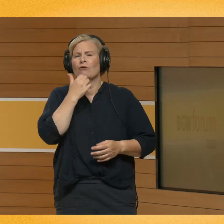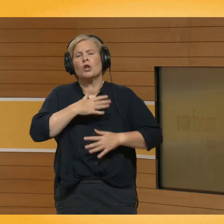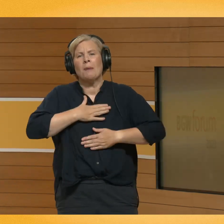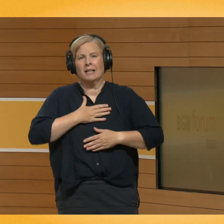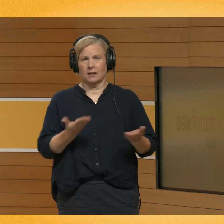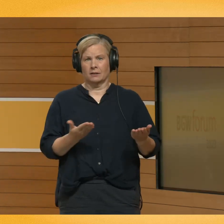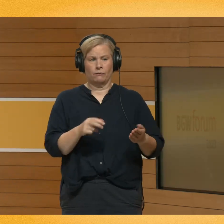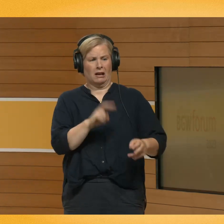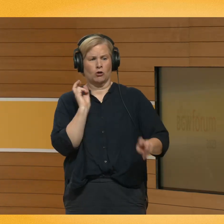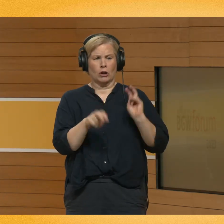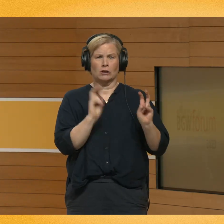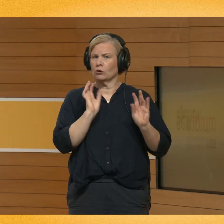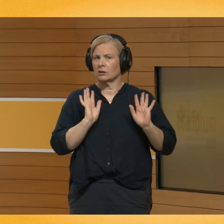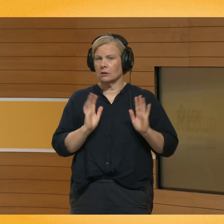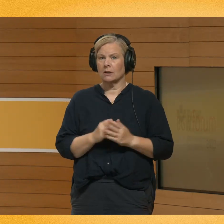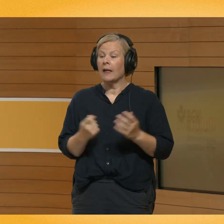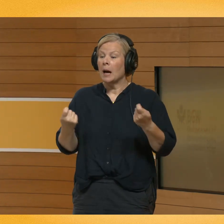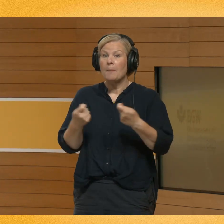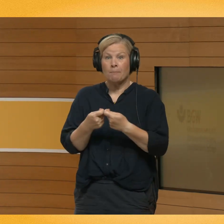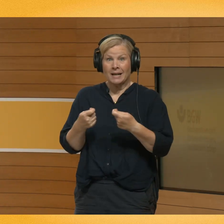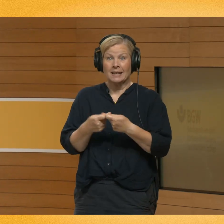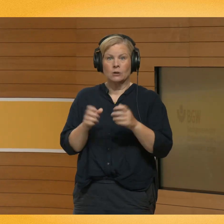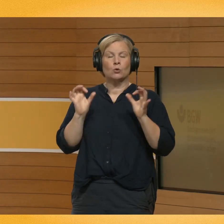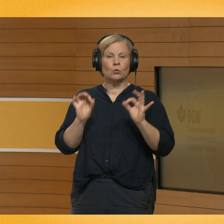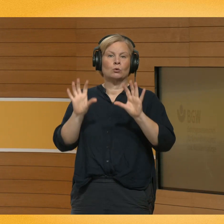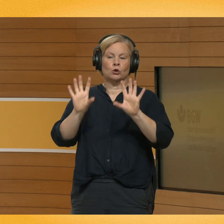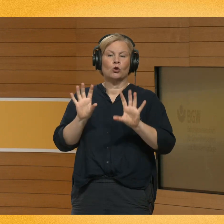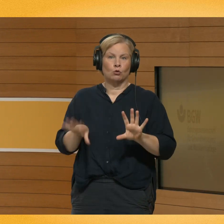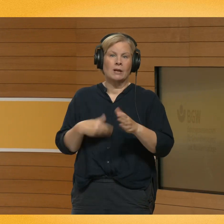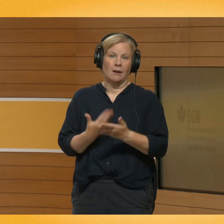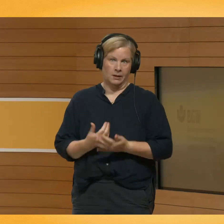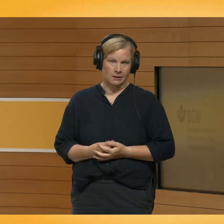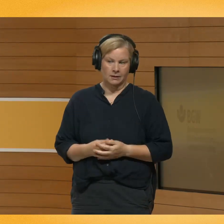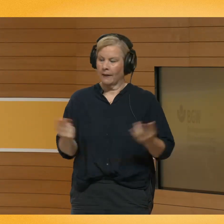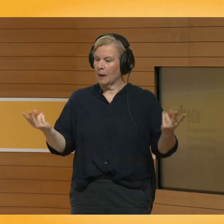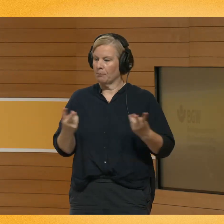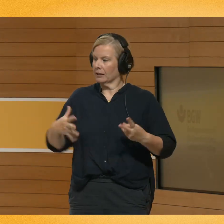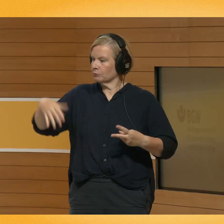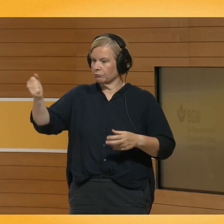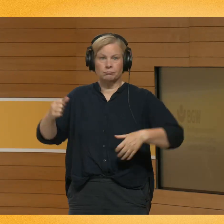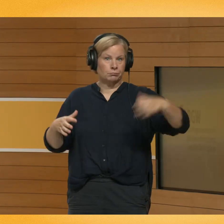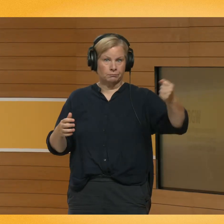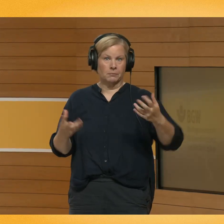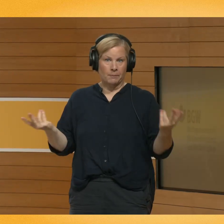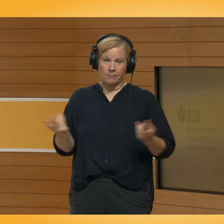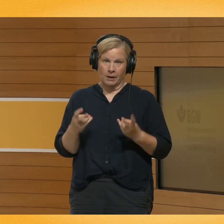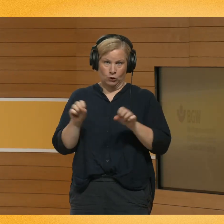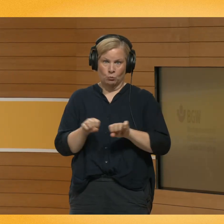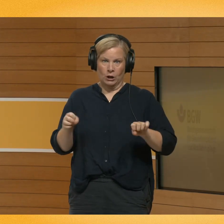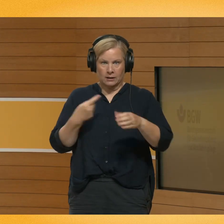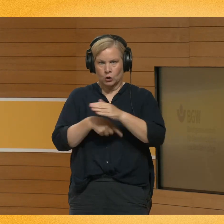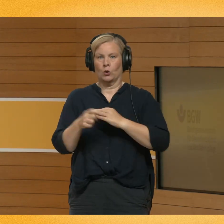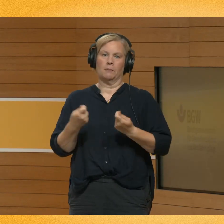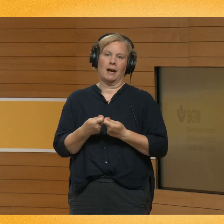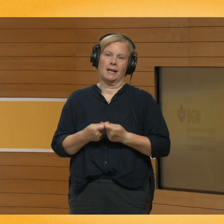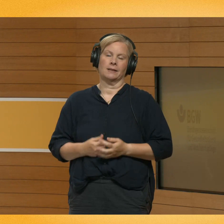those things. We know that staff are engaged when they're involved, and when they're listened to.